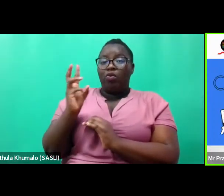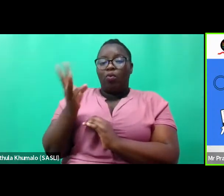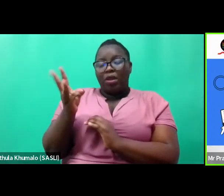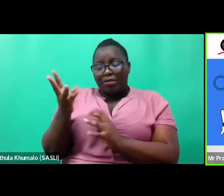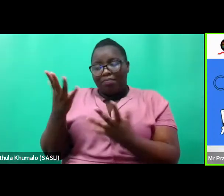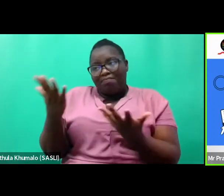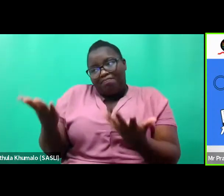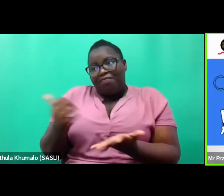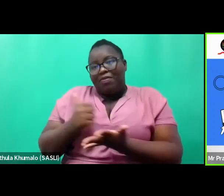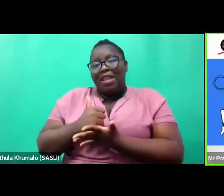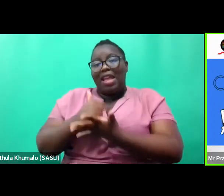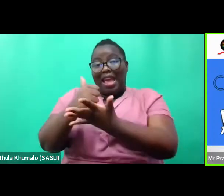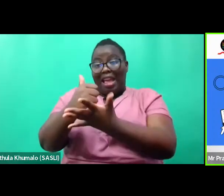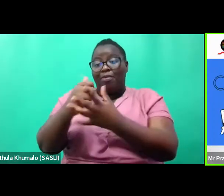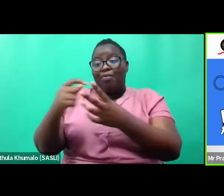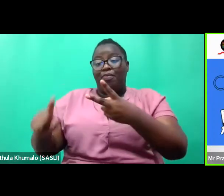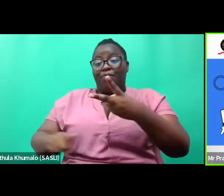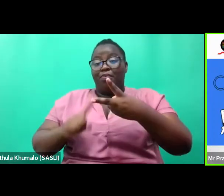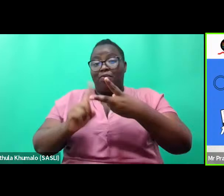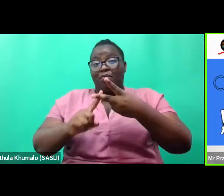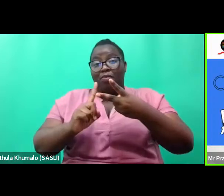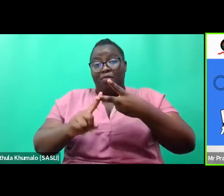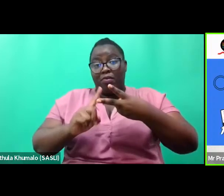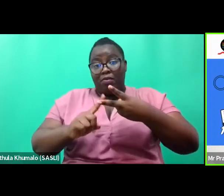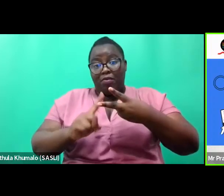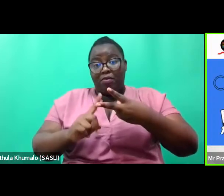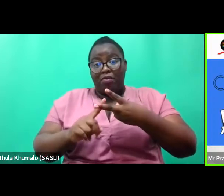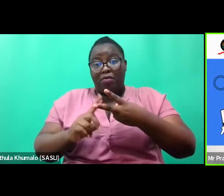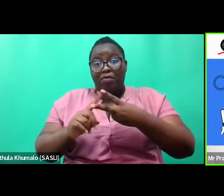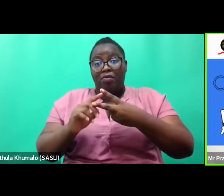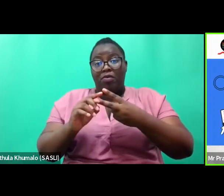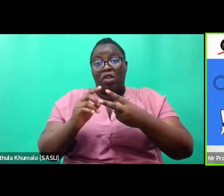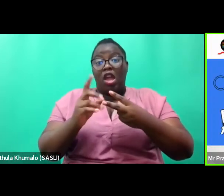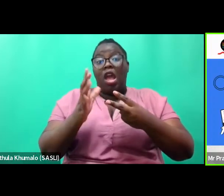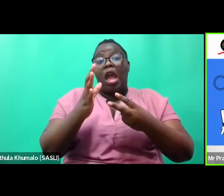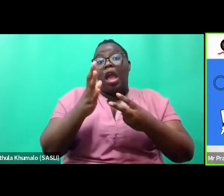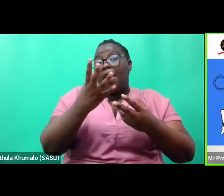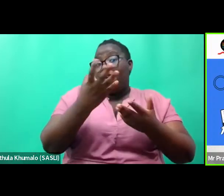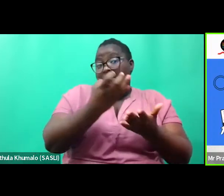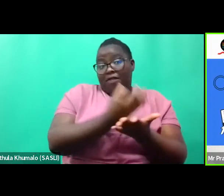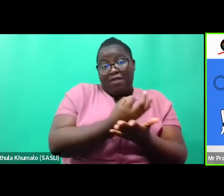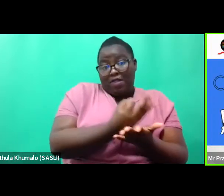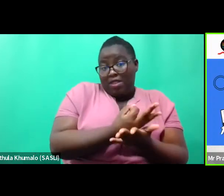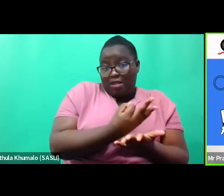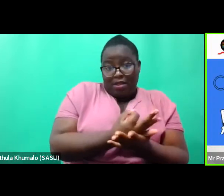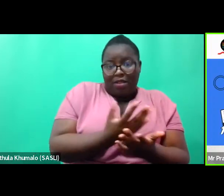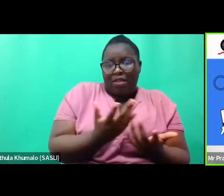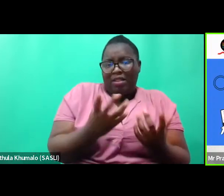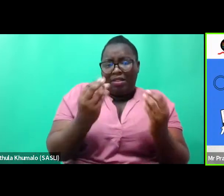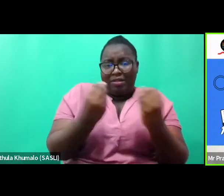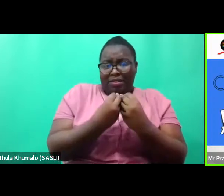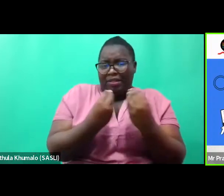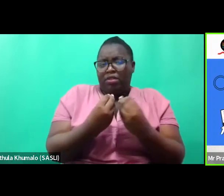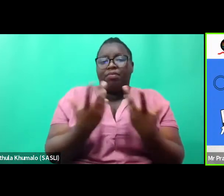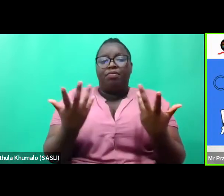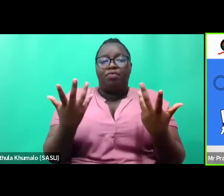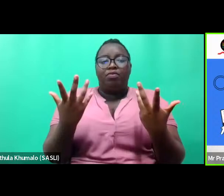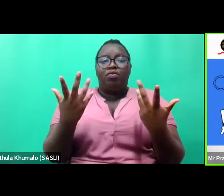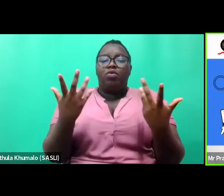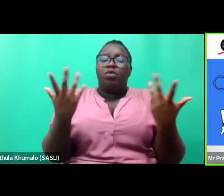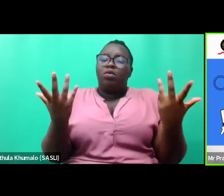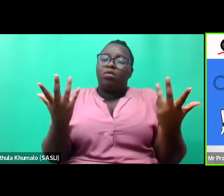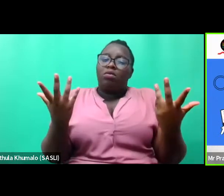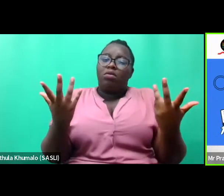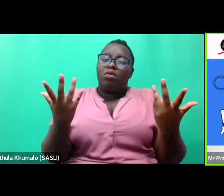help greatly. Second is tuition. Now, the thing about autism is that whenever